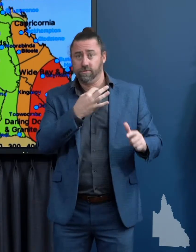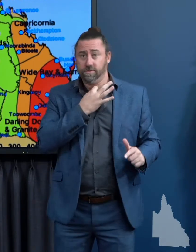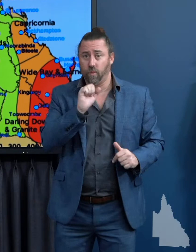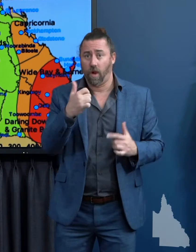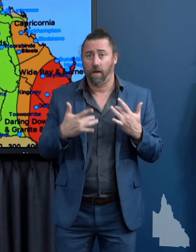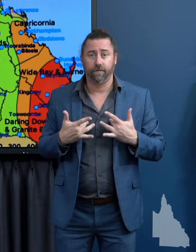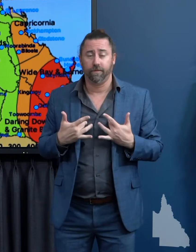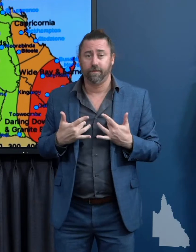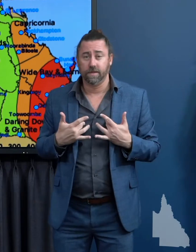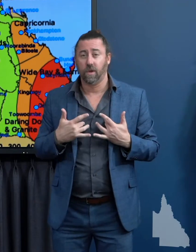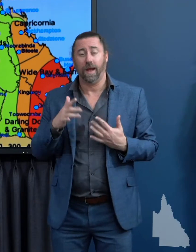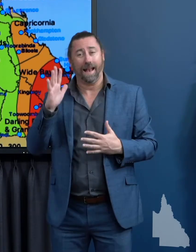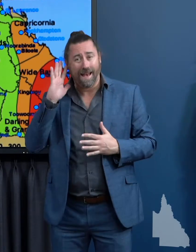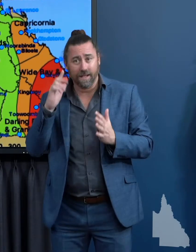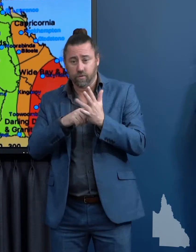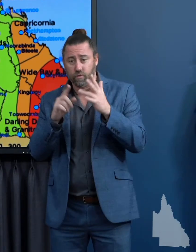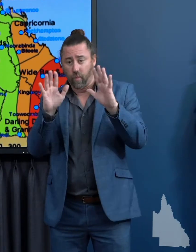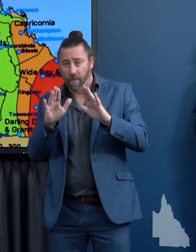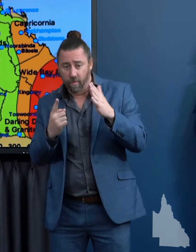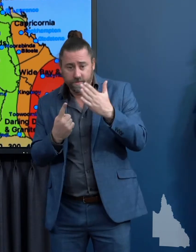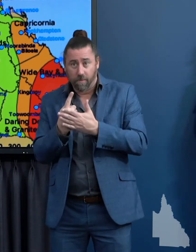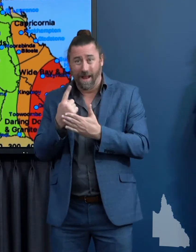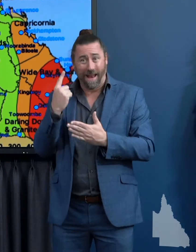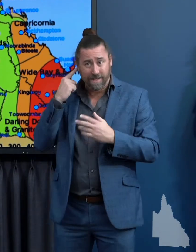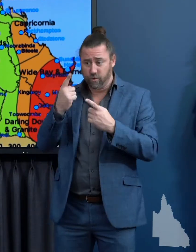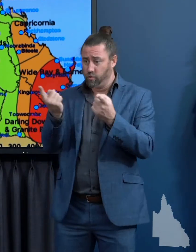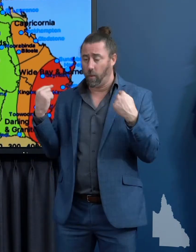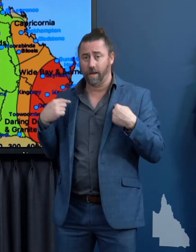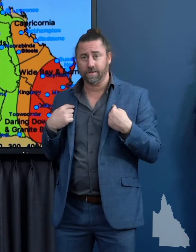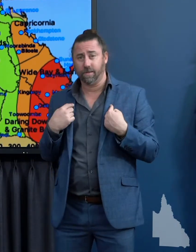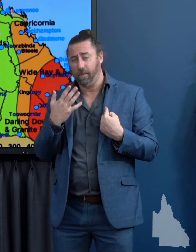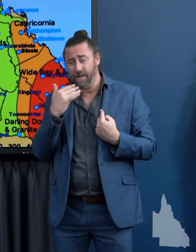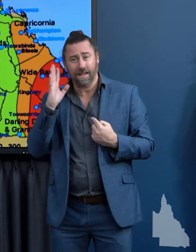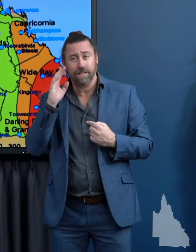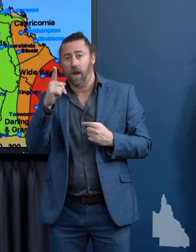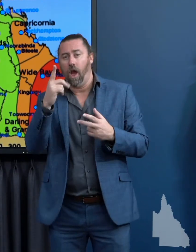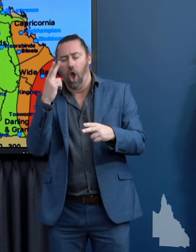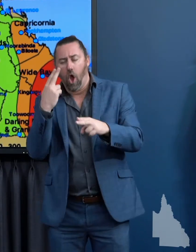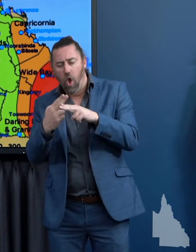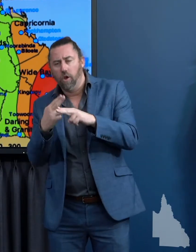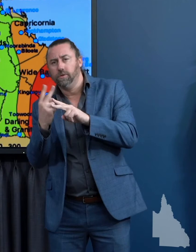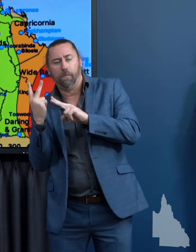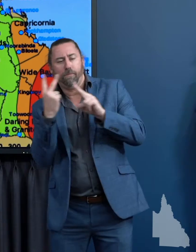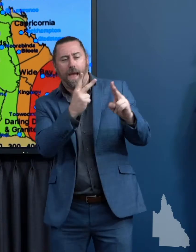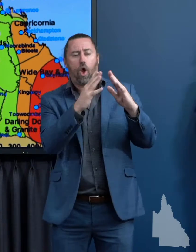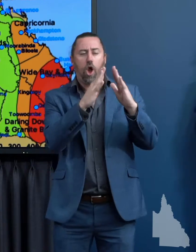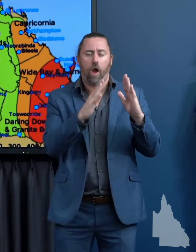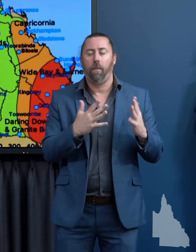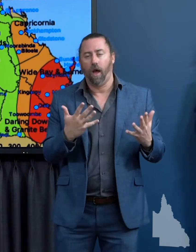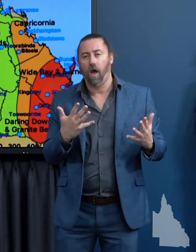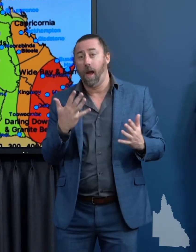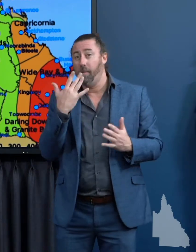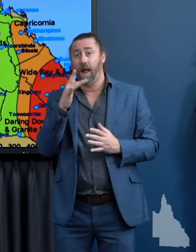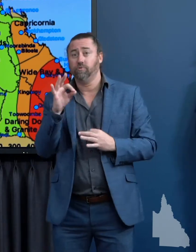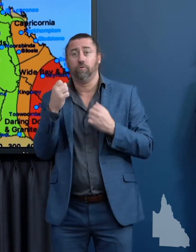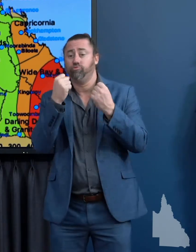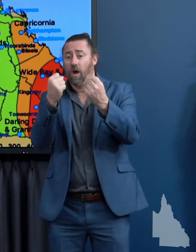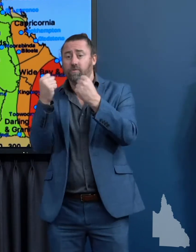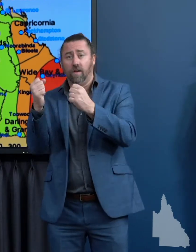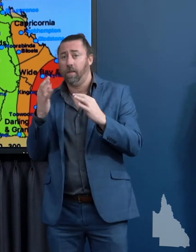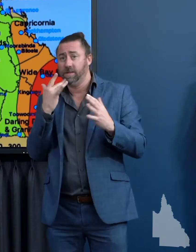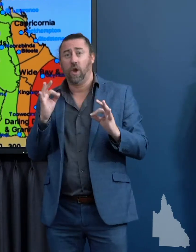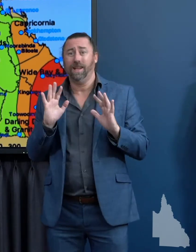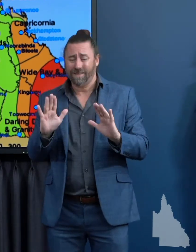listen to authorities, do not go back there unless for some urgent reason. Stay off those roads and please keep